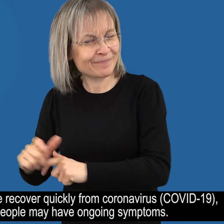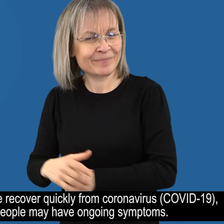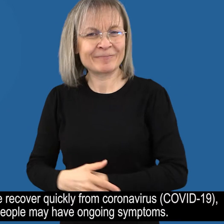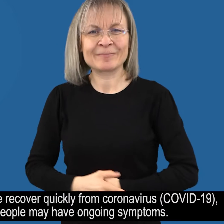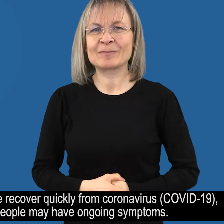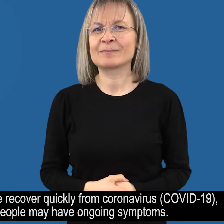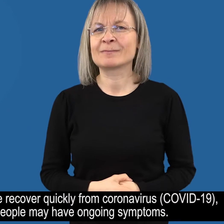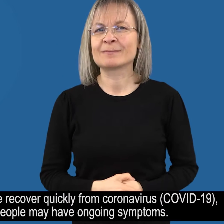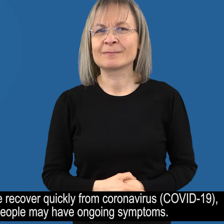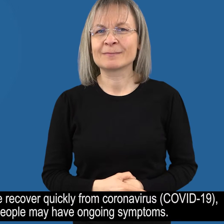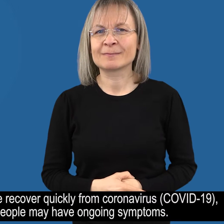symptoms.